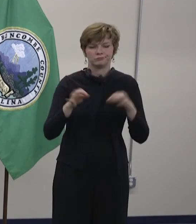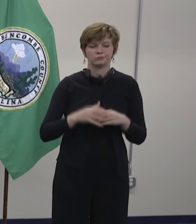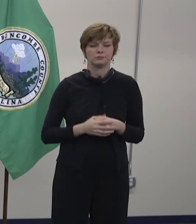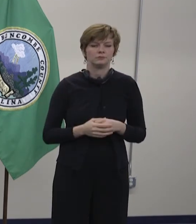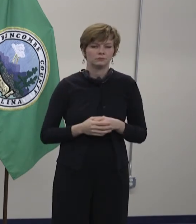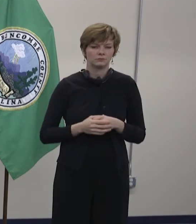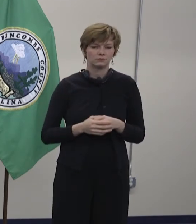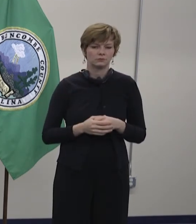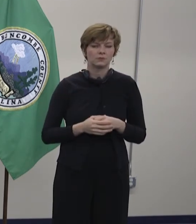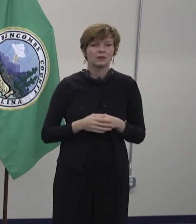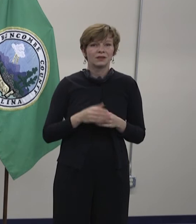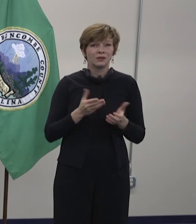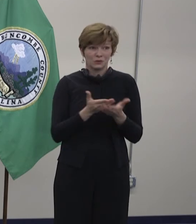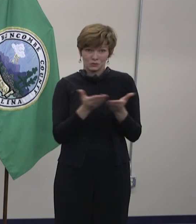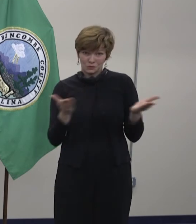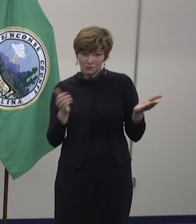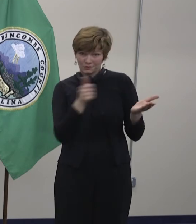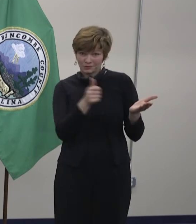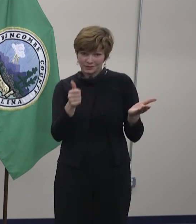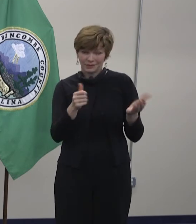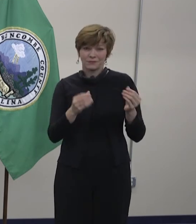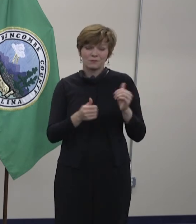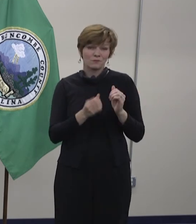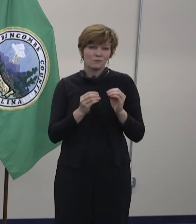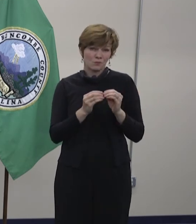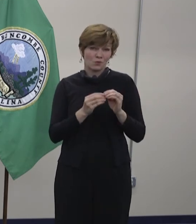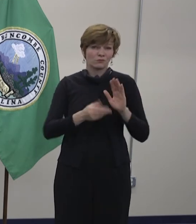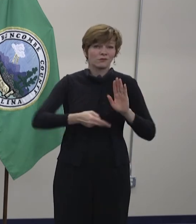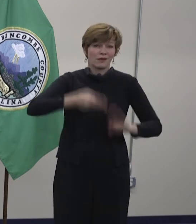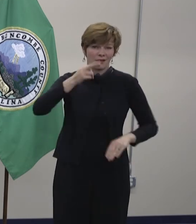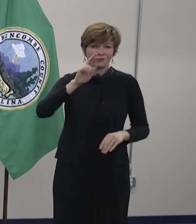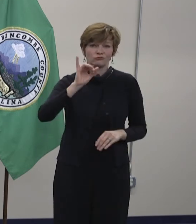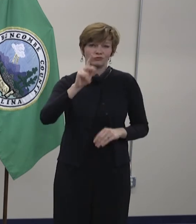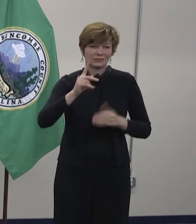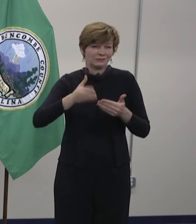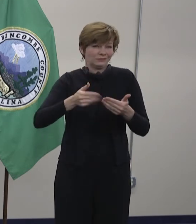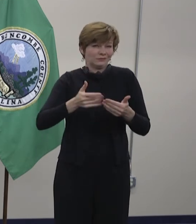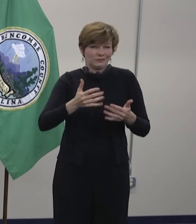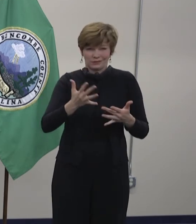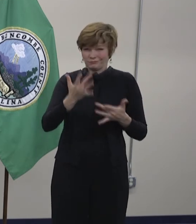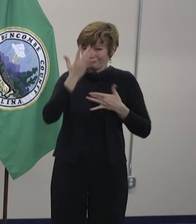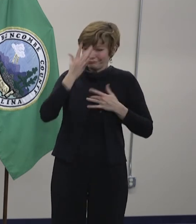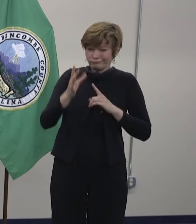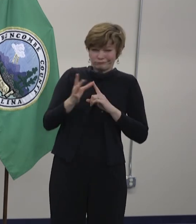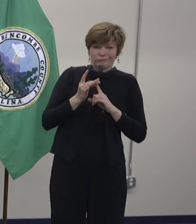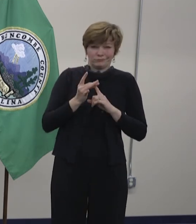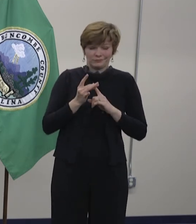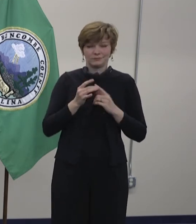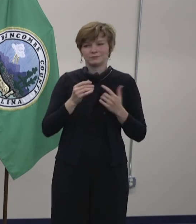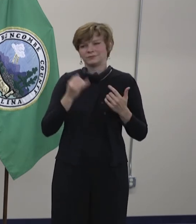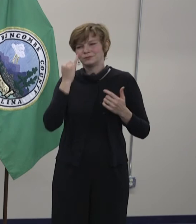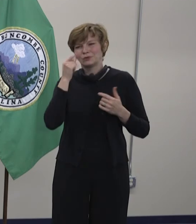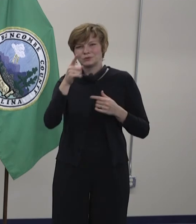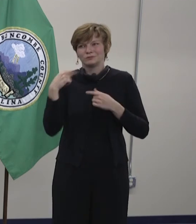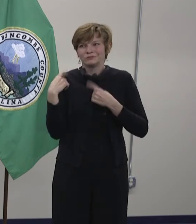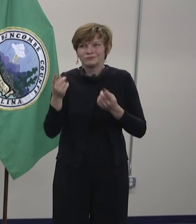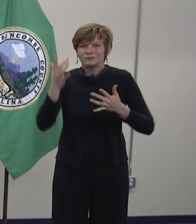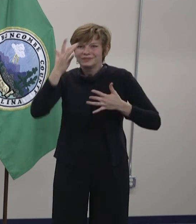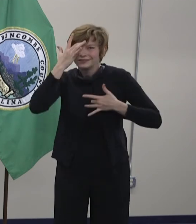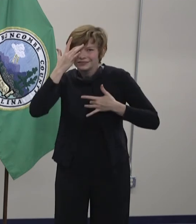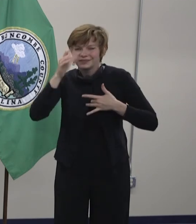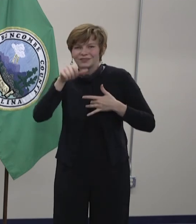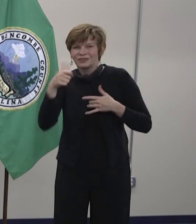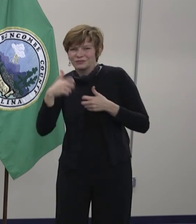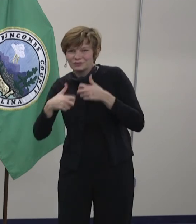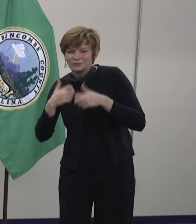For our highest risk population, those with certain existing medical conditions or over the age of 65, they